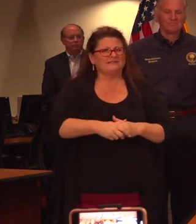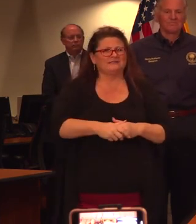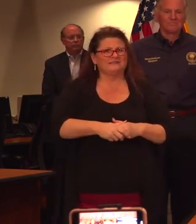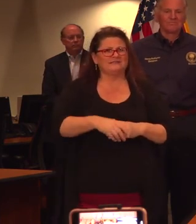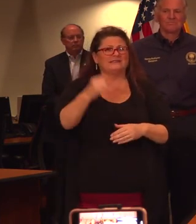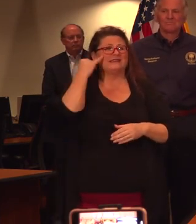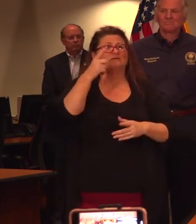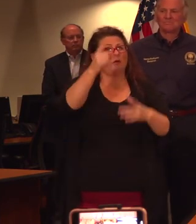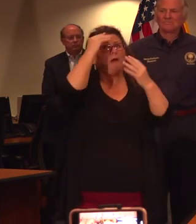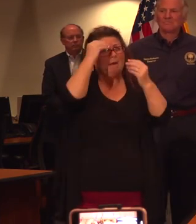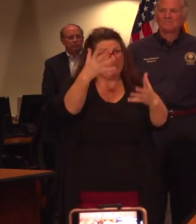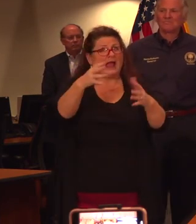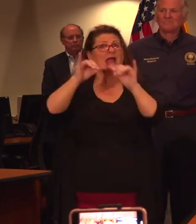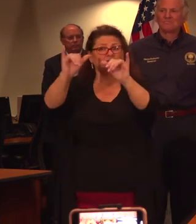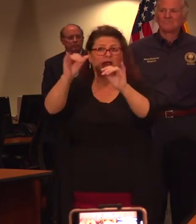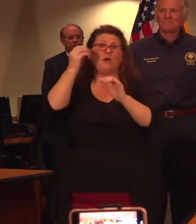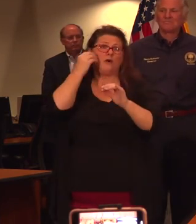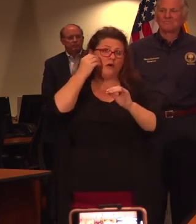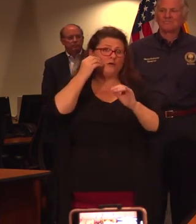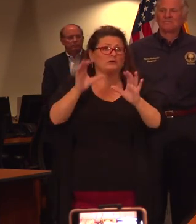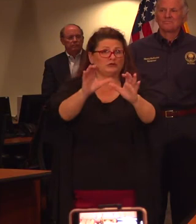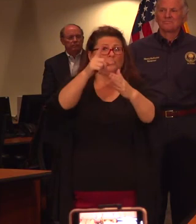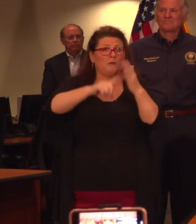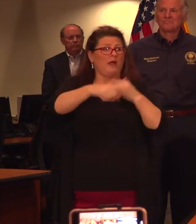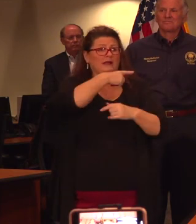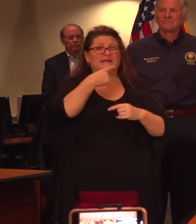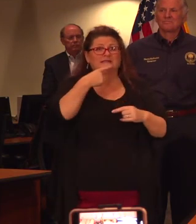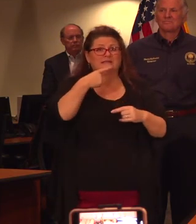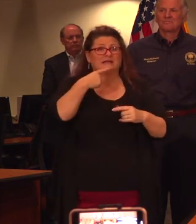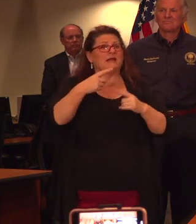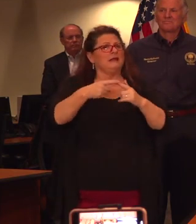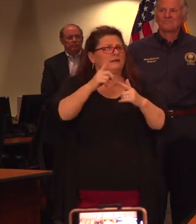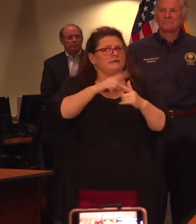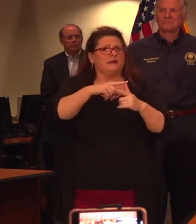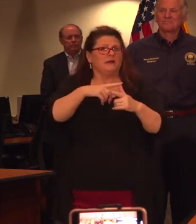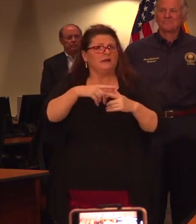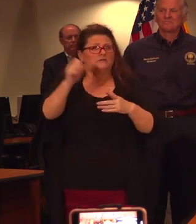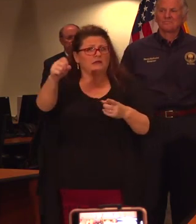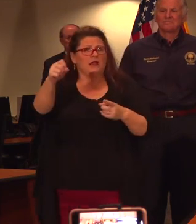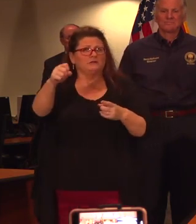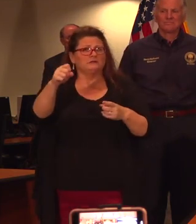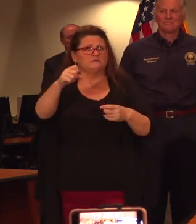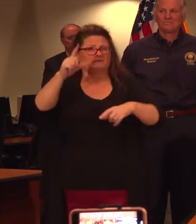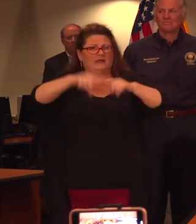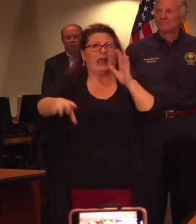low and stay in that area. So again, we can't pick a date, but we are looking at disease